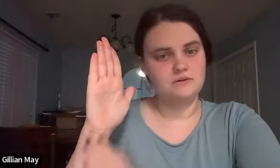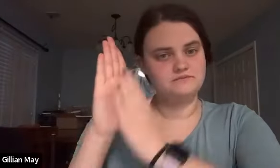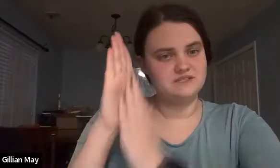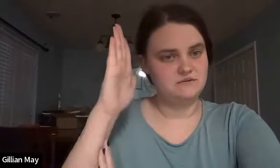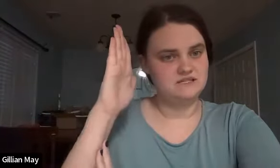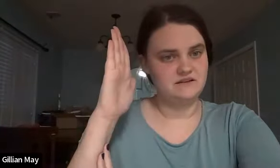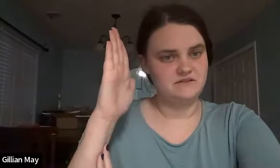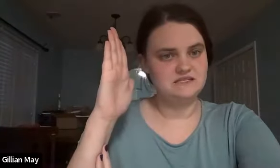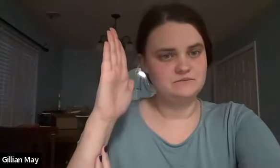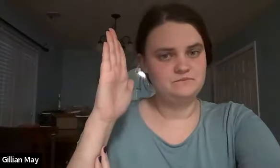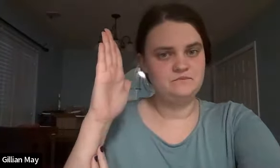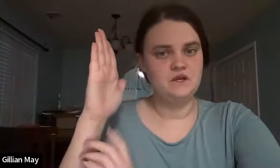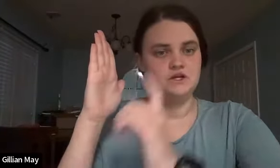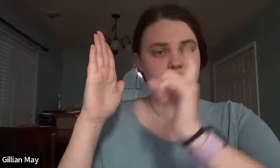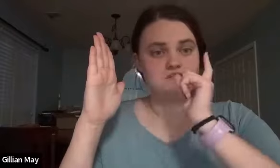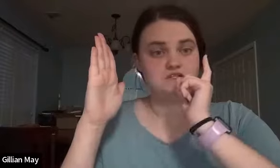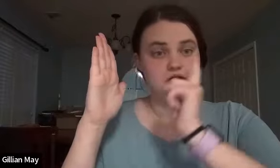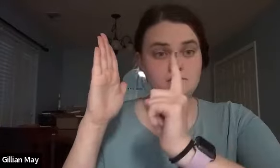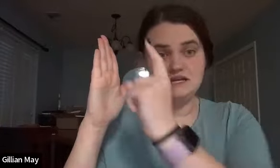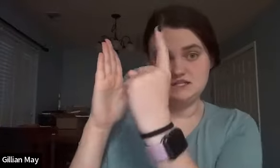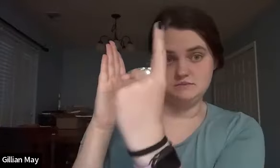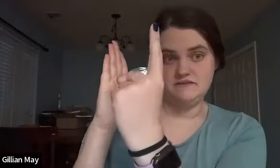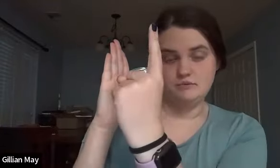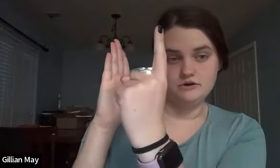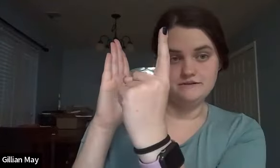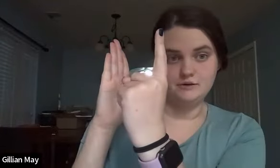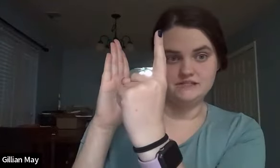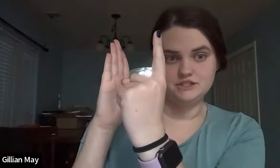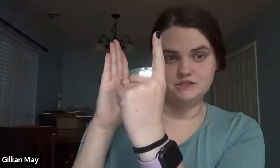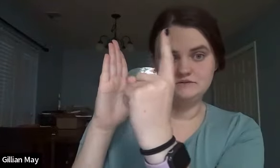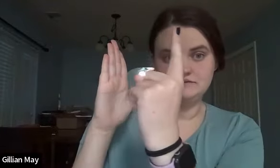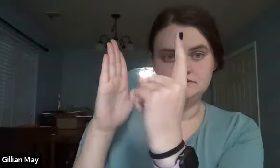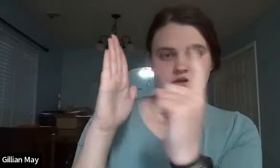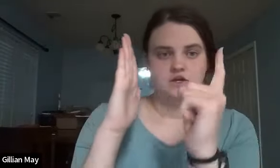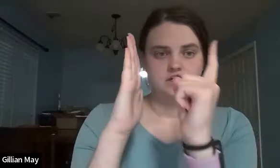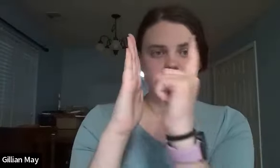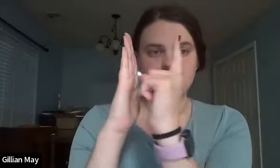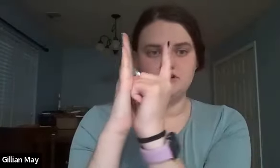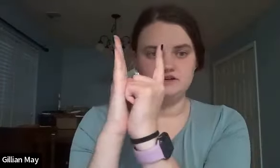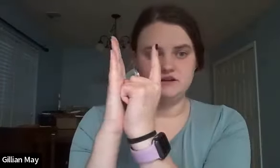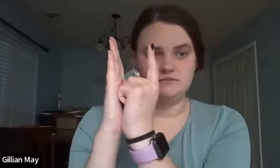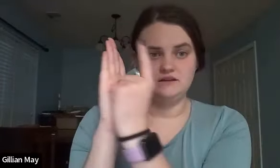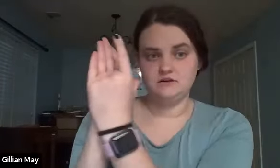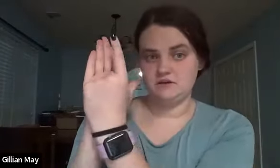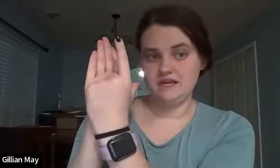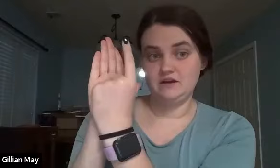palm sideways, kind of like this. Your dominant is going to be in that pointer finger position. You're going to put your dominant hand on